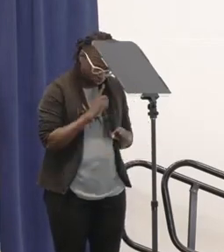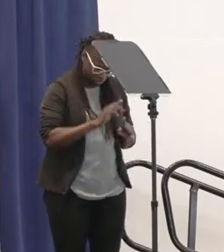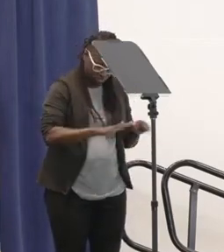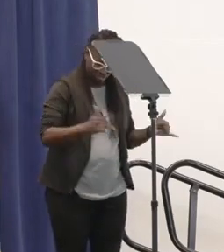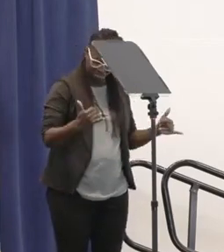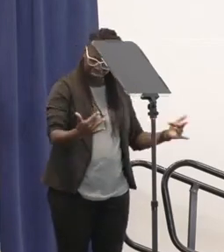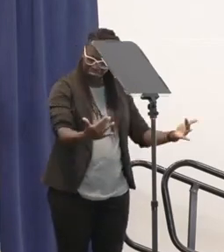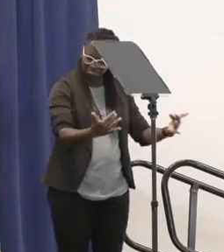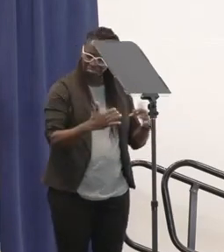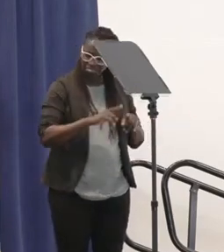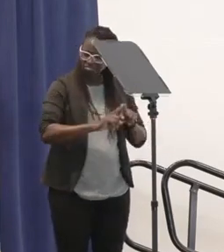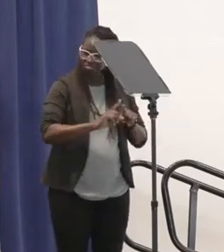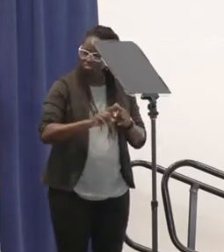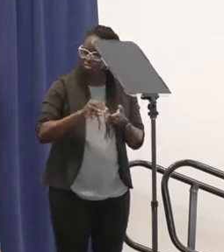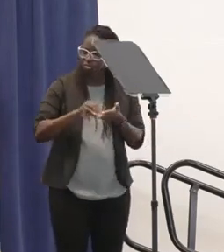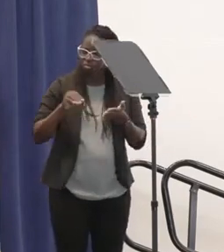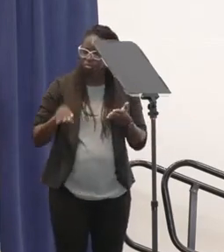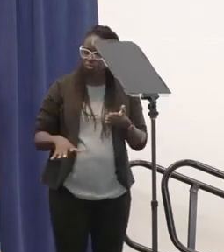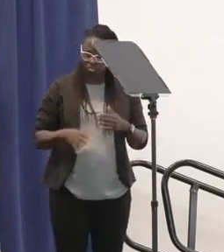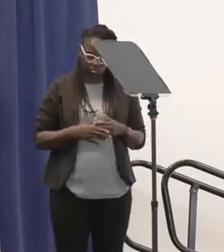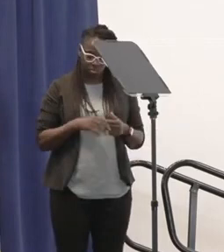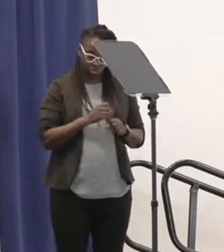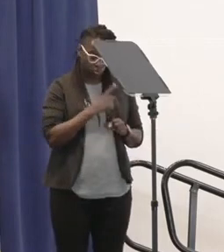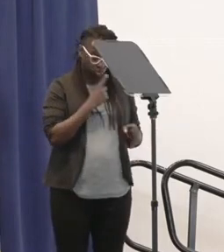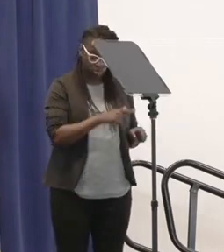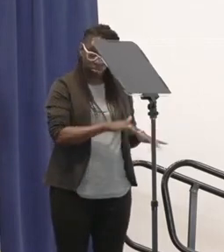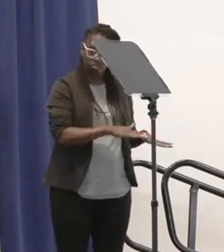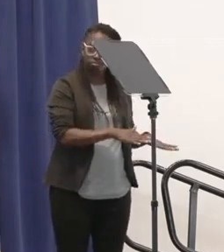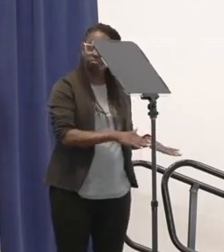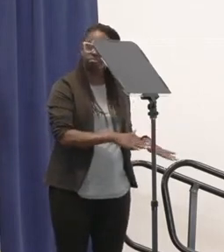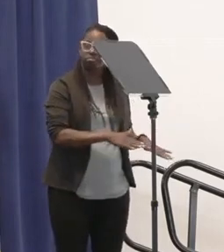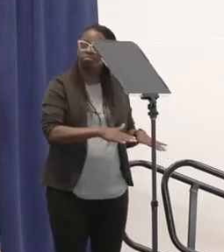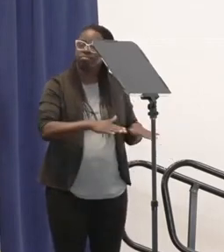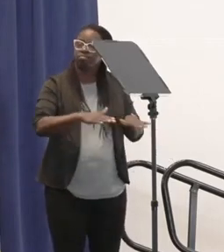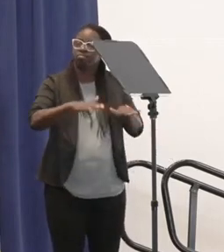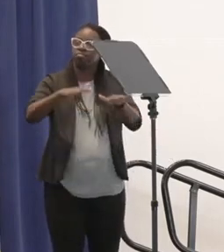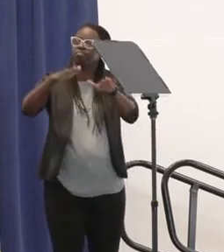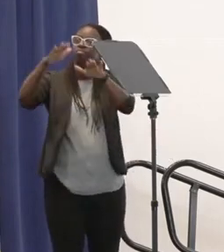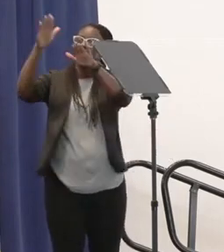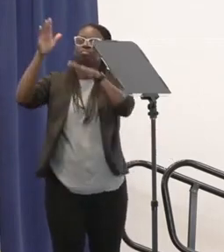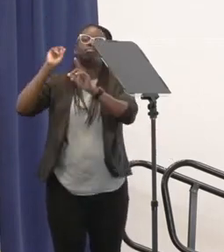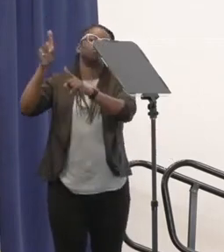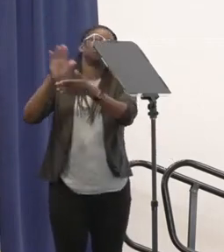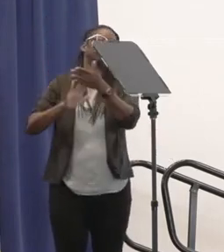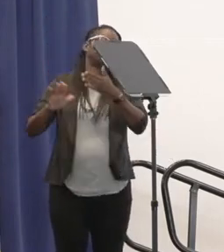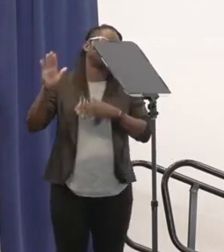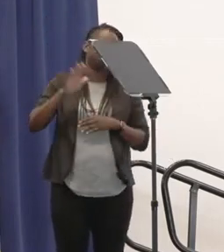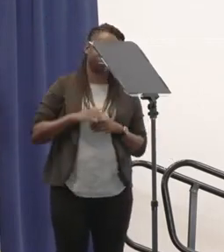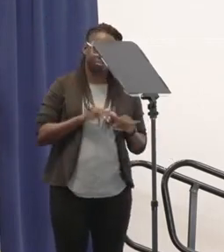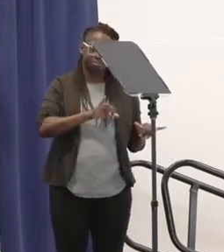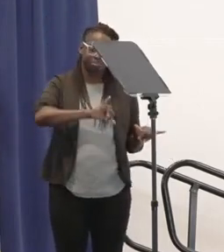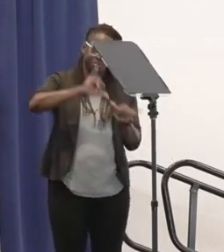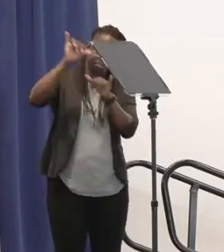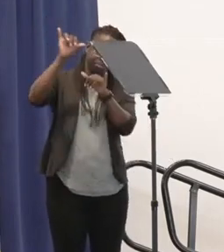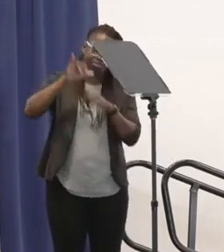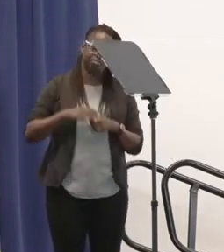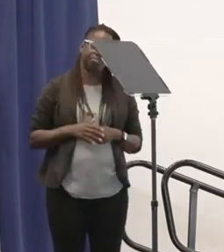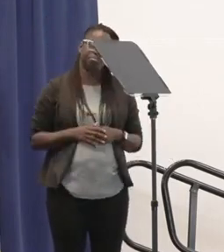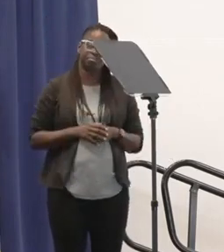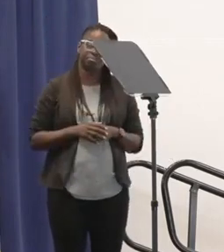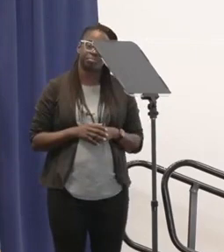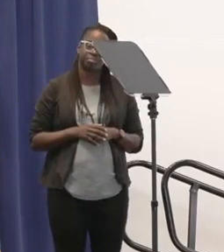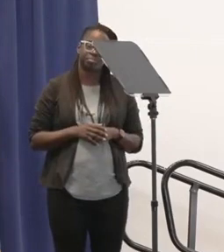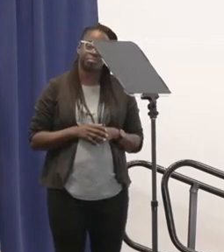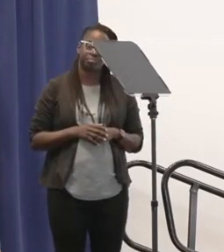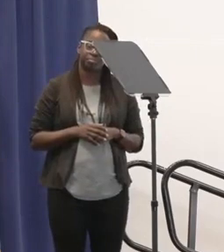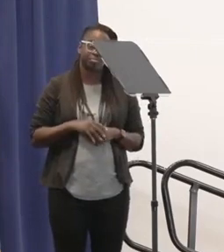they prepare for them to go to college and of course, onto a career. The governor and I both want to be crystal clear and send a signal